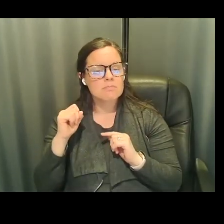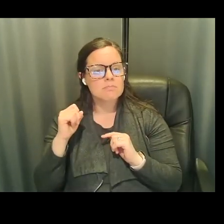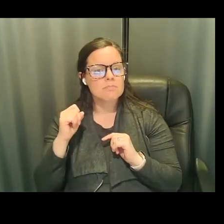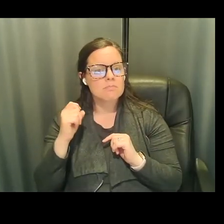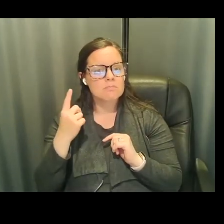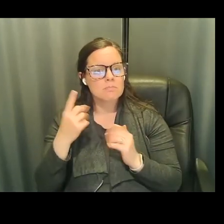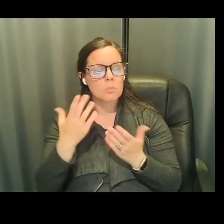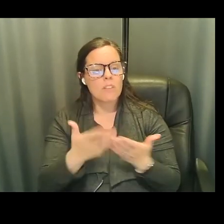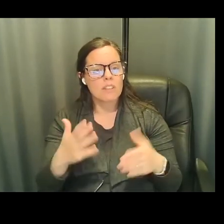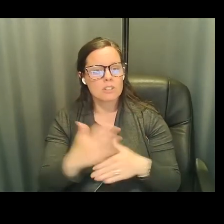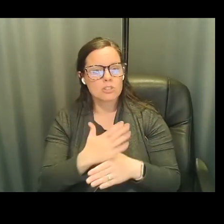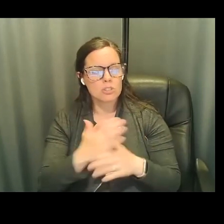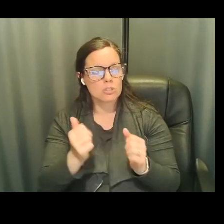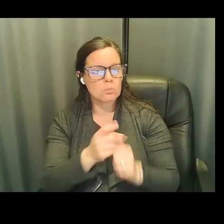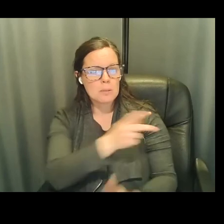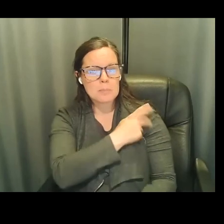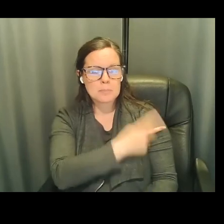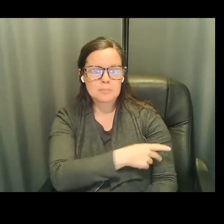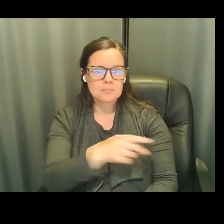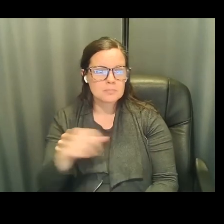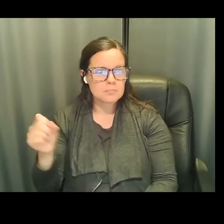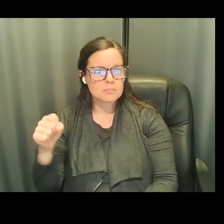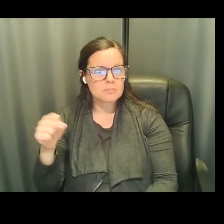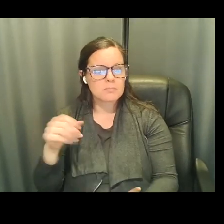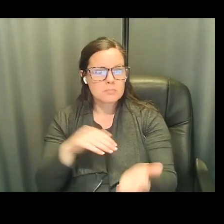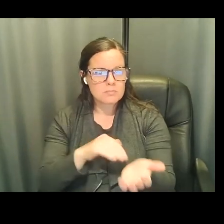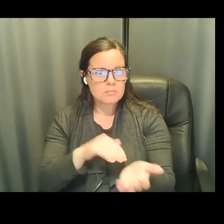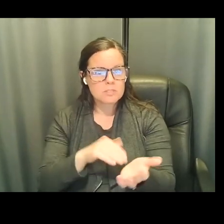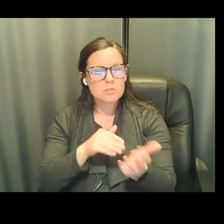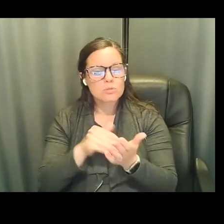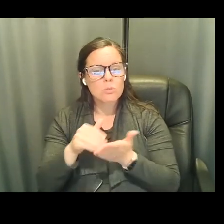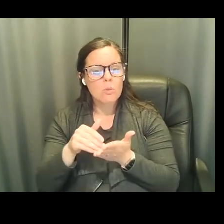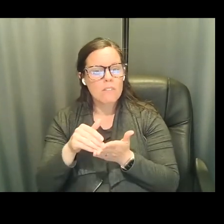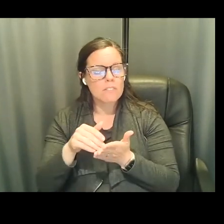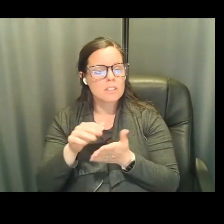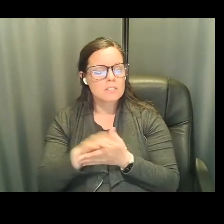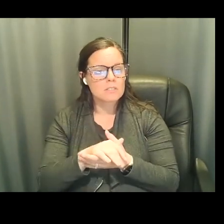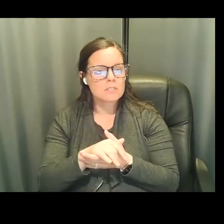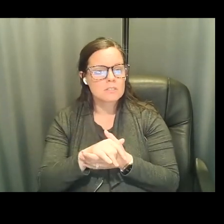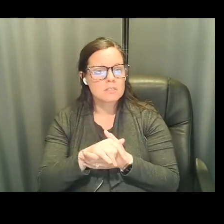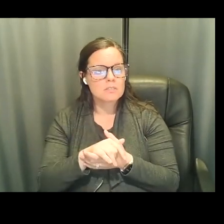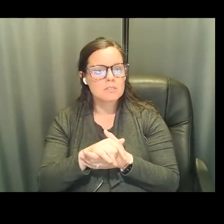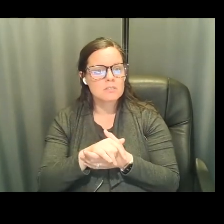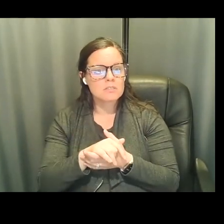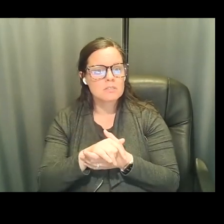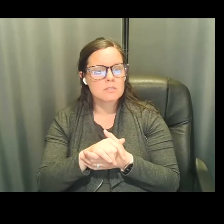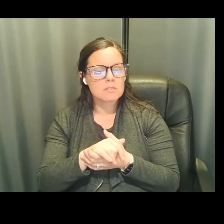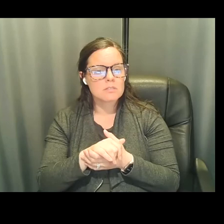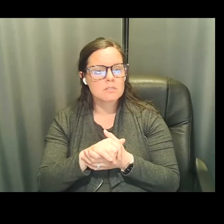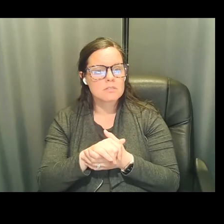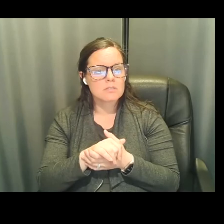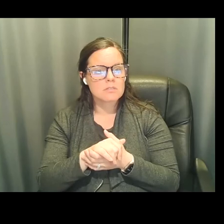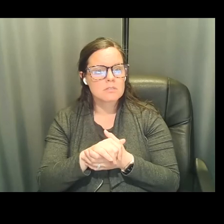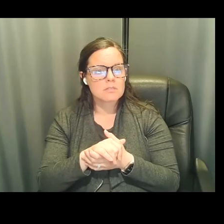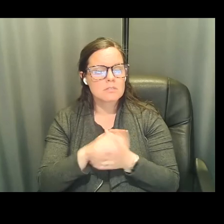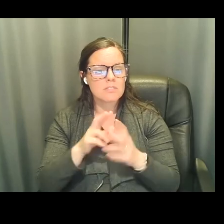with patients is that yes, the doctors are oftentimes and more often than not very reliable,